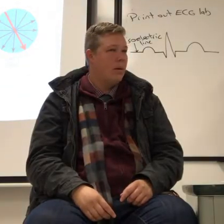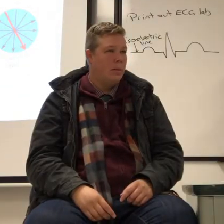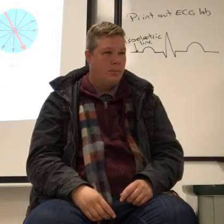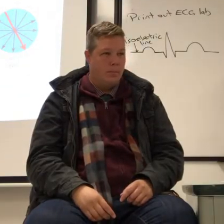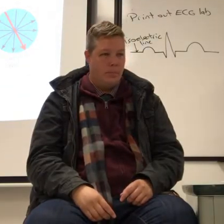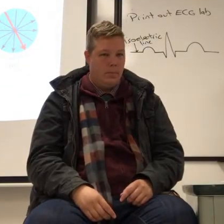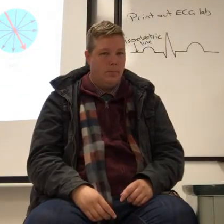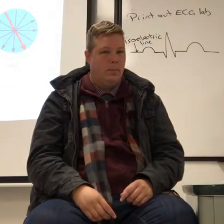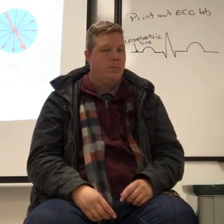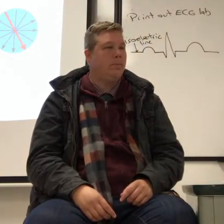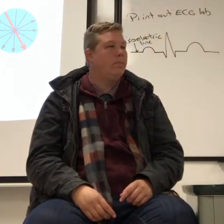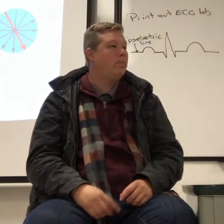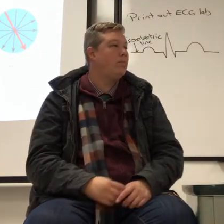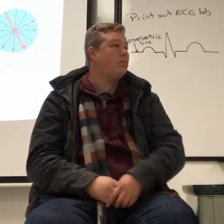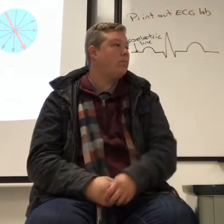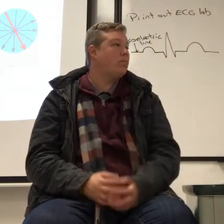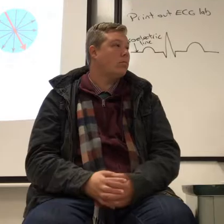Isoelectric.